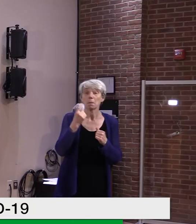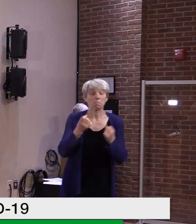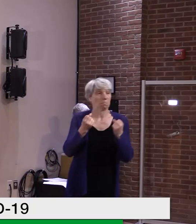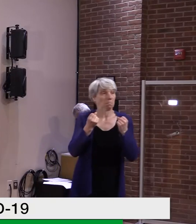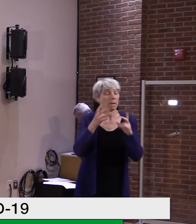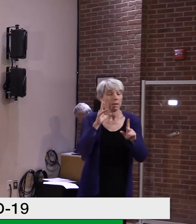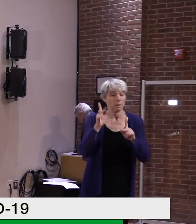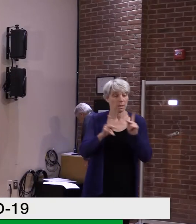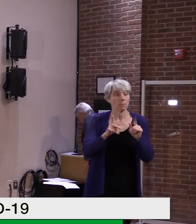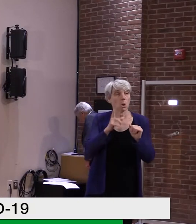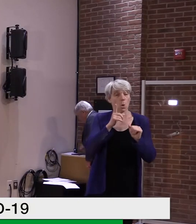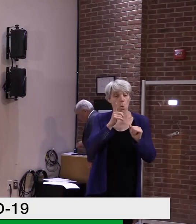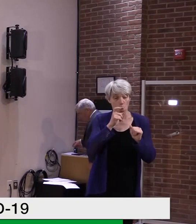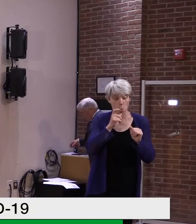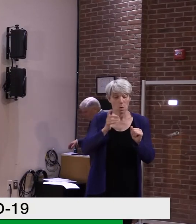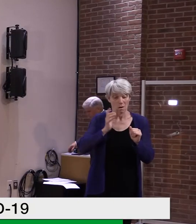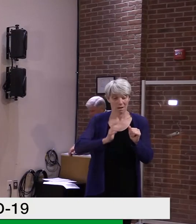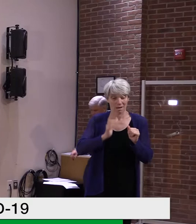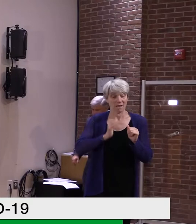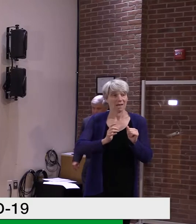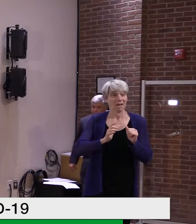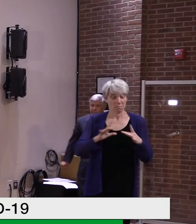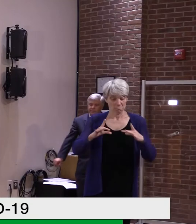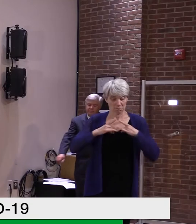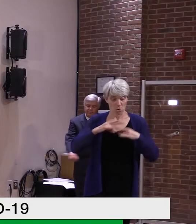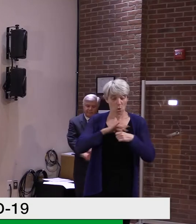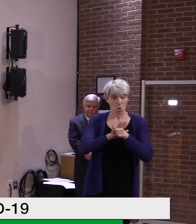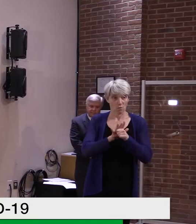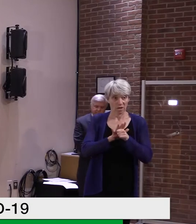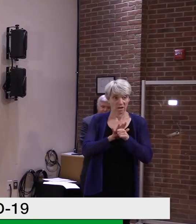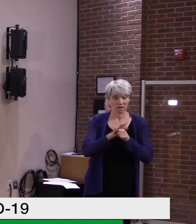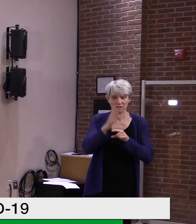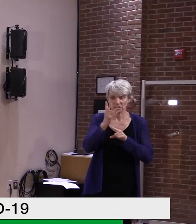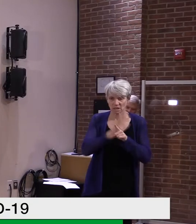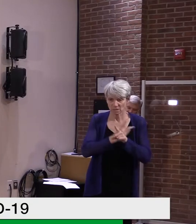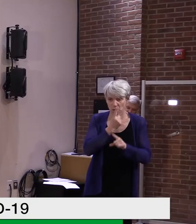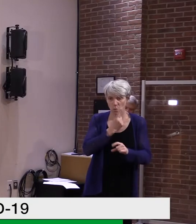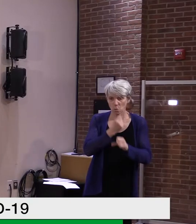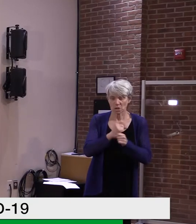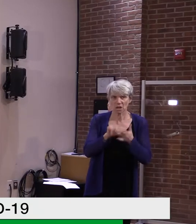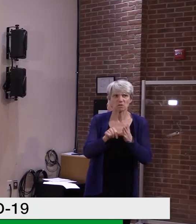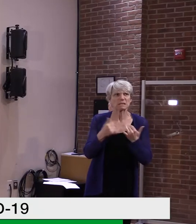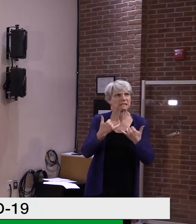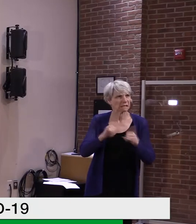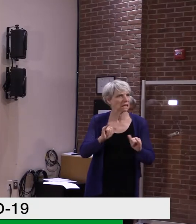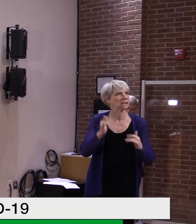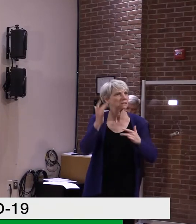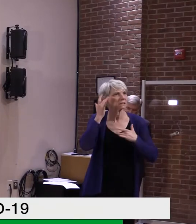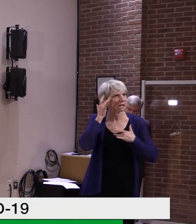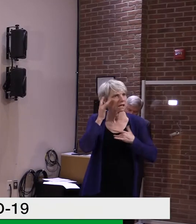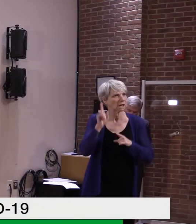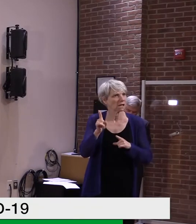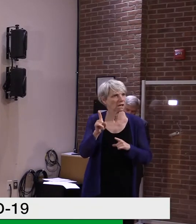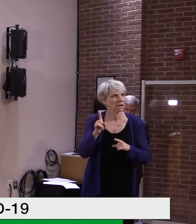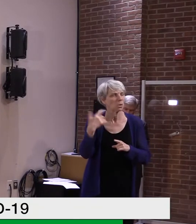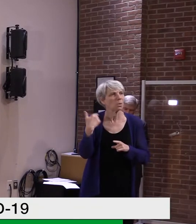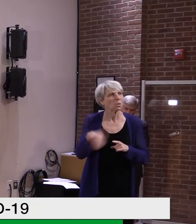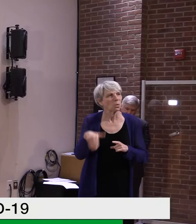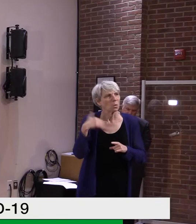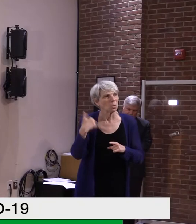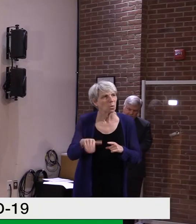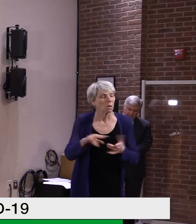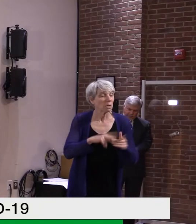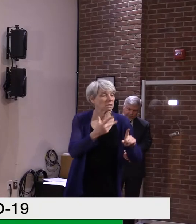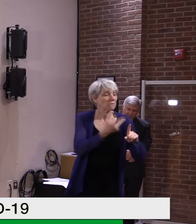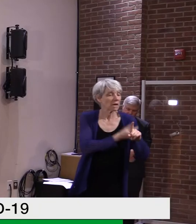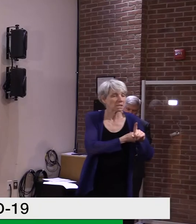had COVID who have symptoms months and months later. So we need to sort of balance things with the